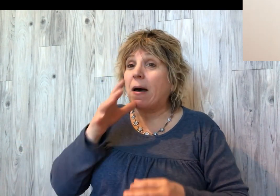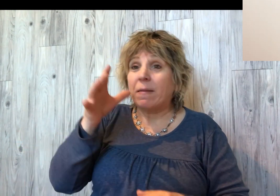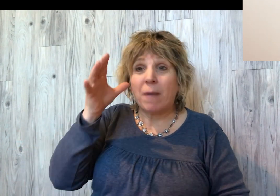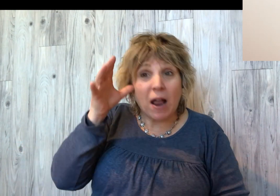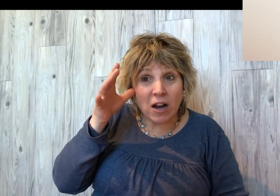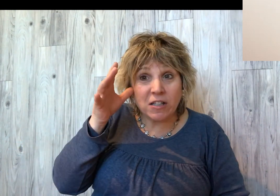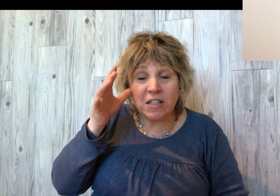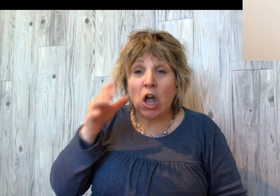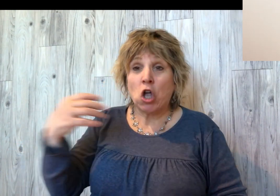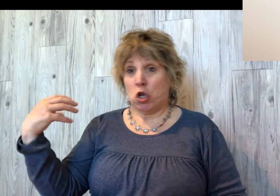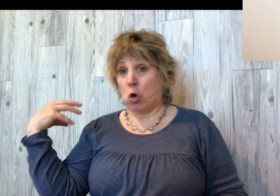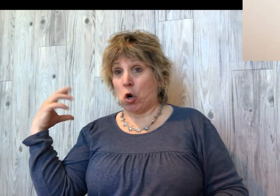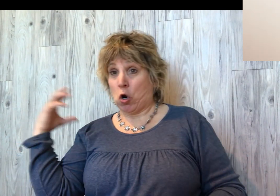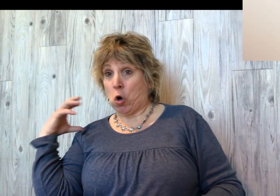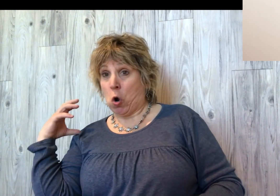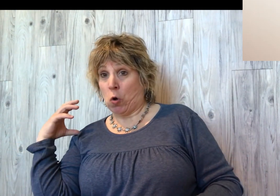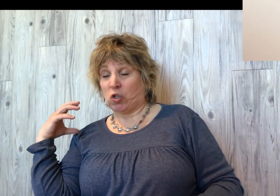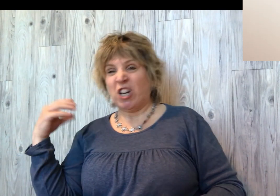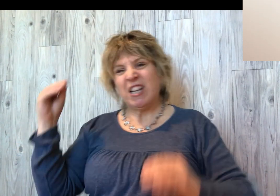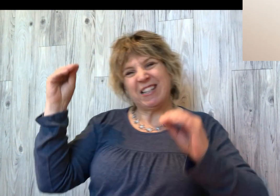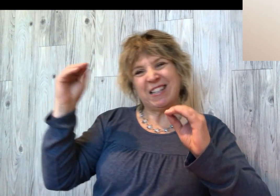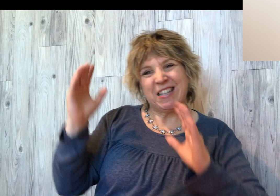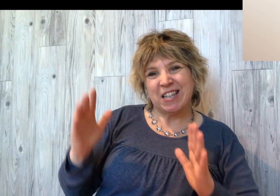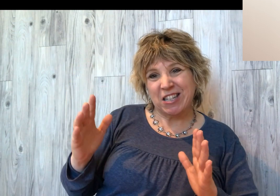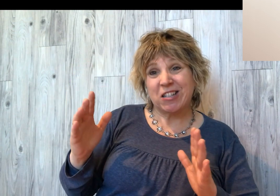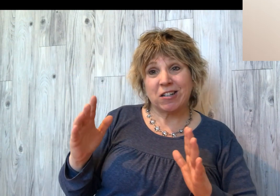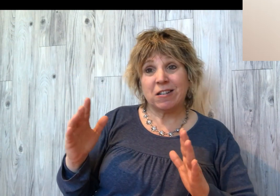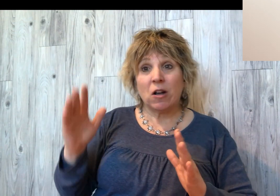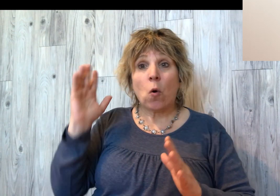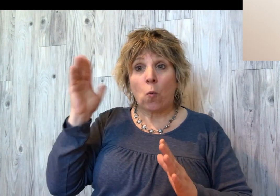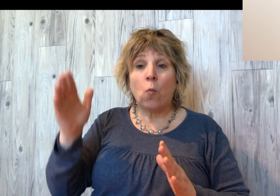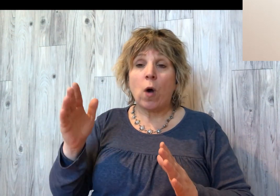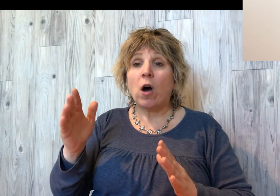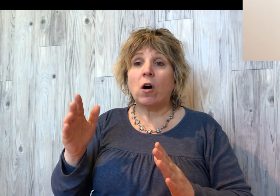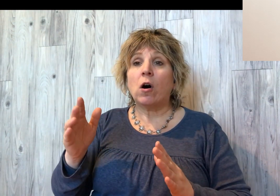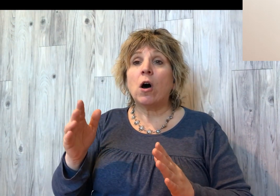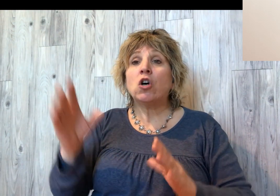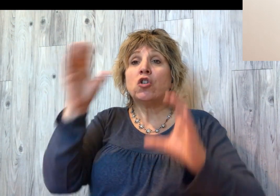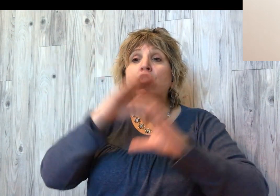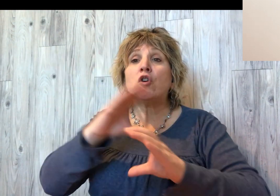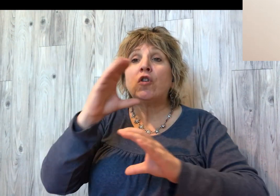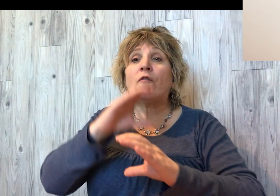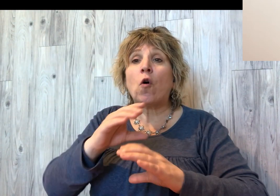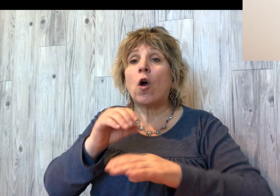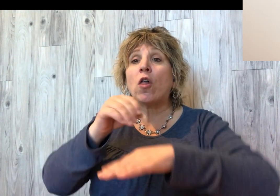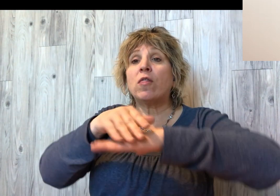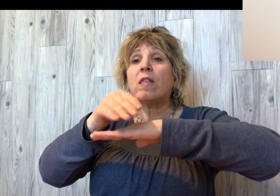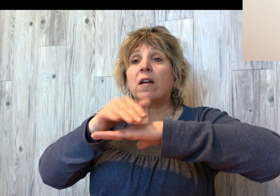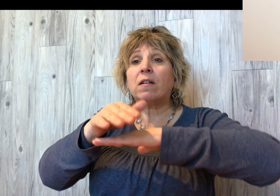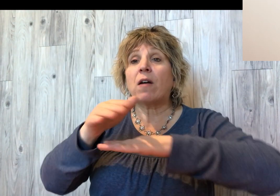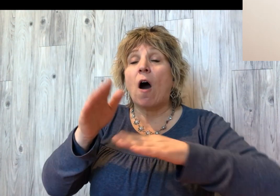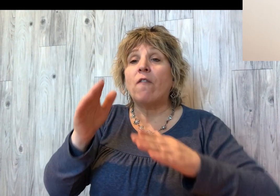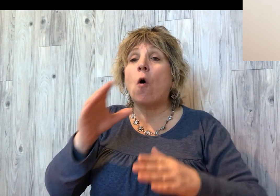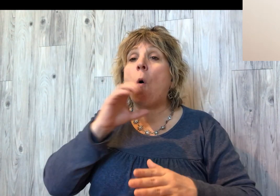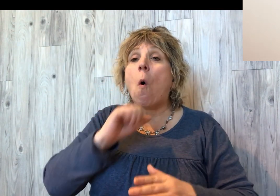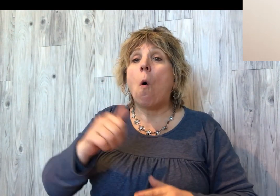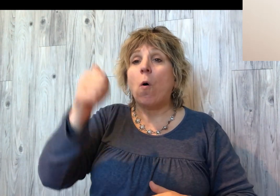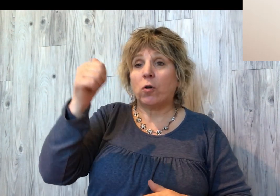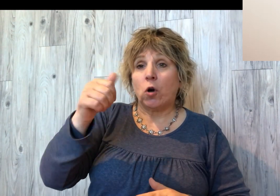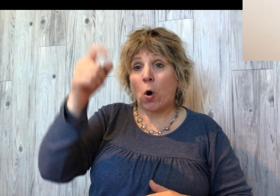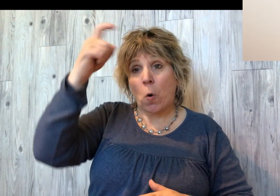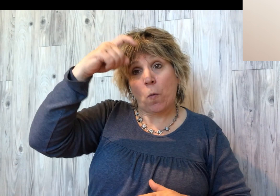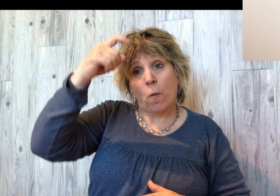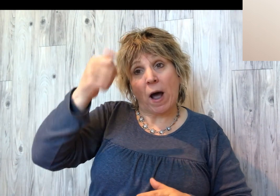your parents, by your coach, by a teacher. You're going to seek the counsel of older, wiser people. See,